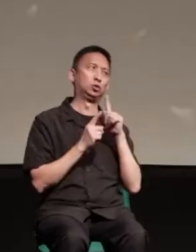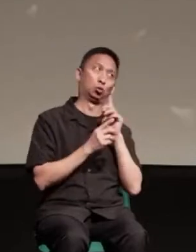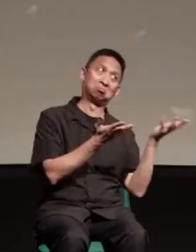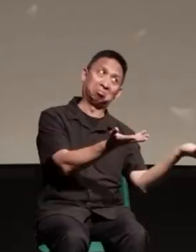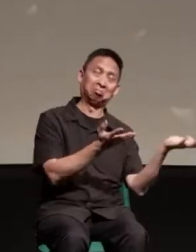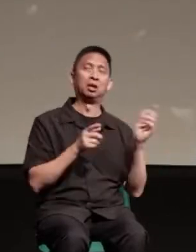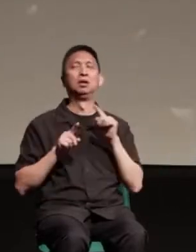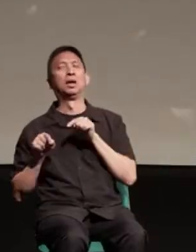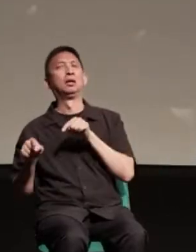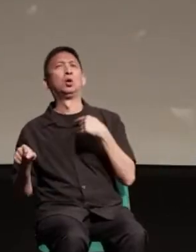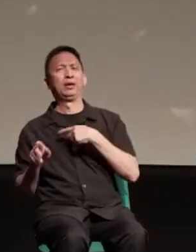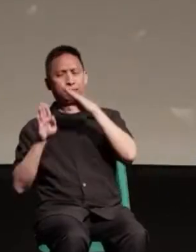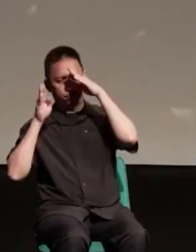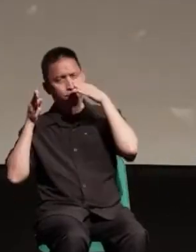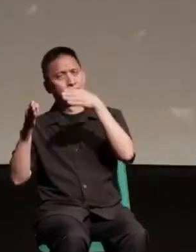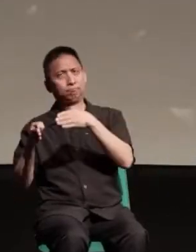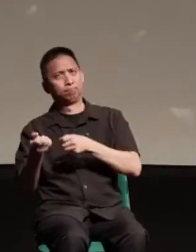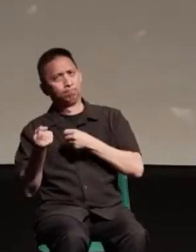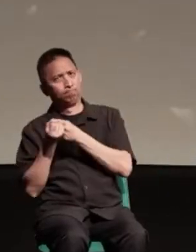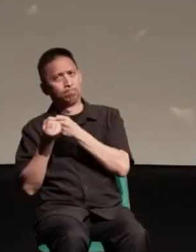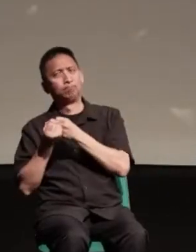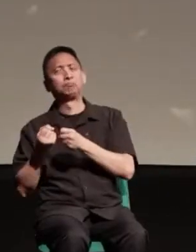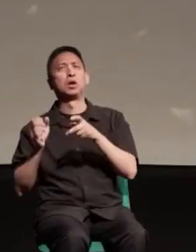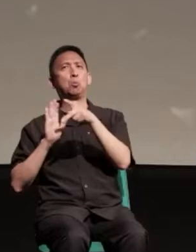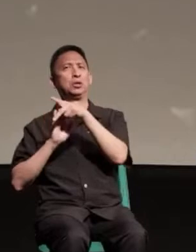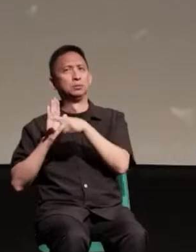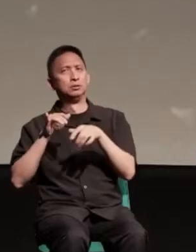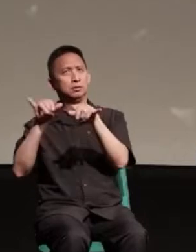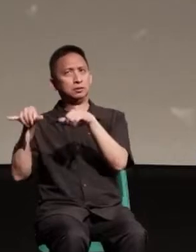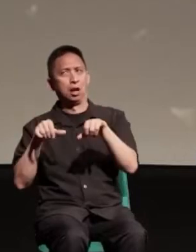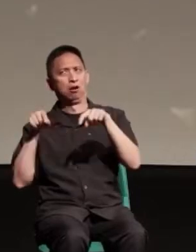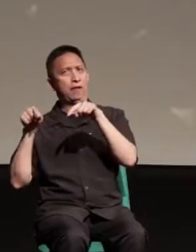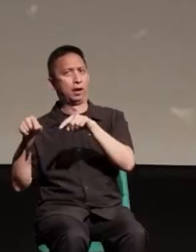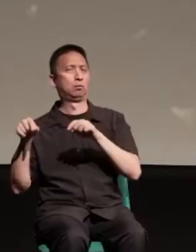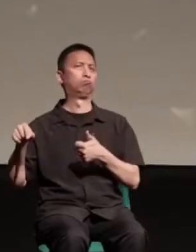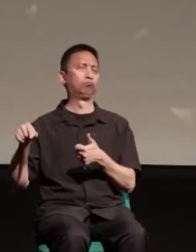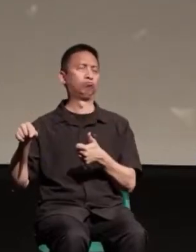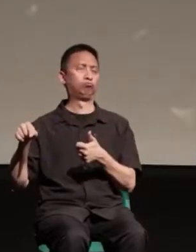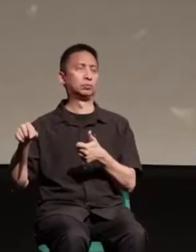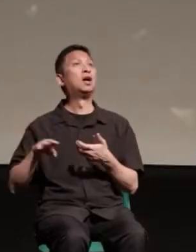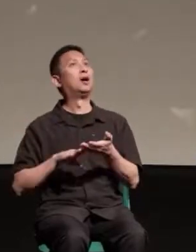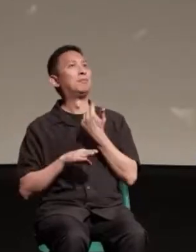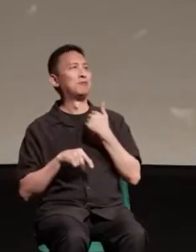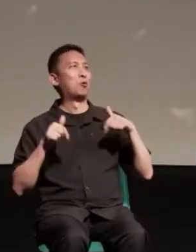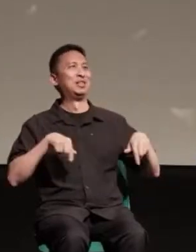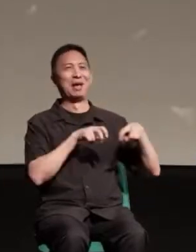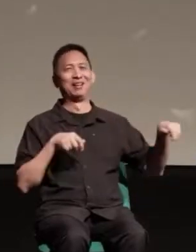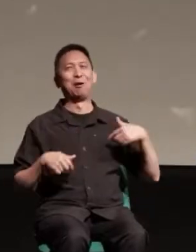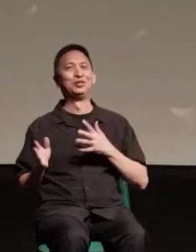principles and our standards is what sets us apart and makes us vital. before the panel, Abby and I were talking